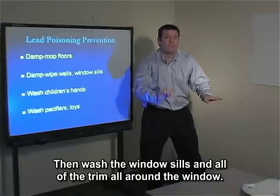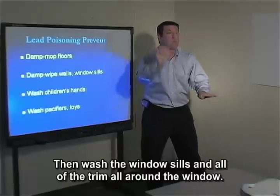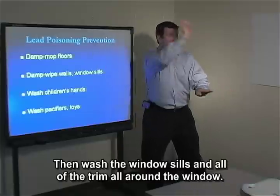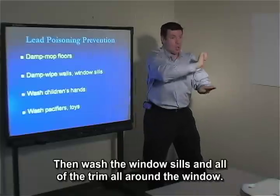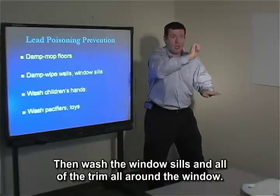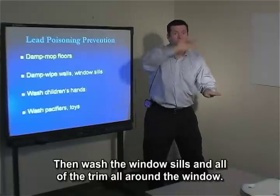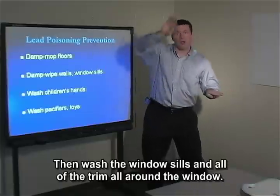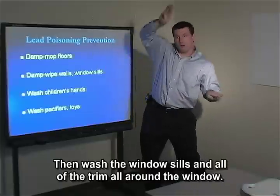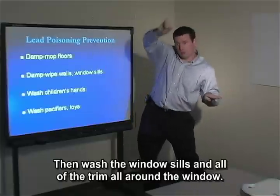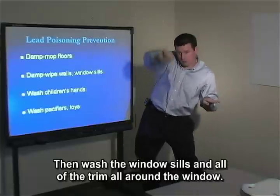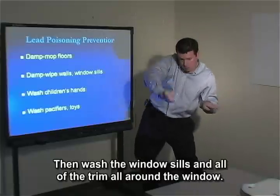the window.